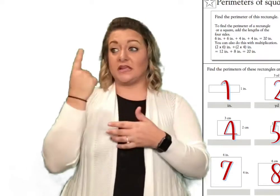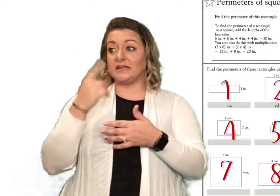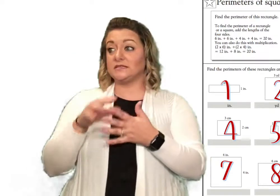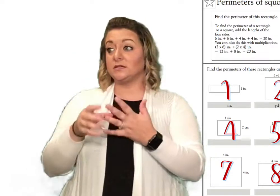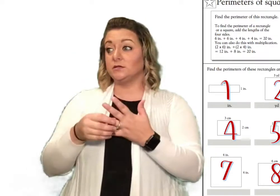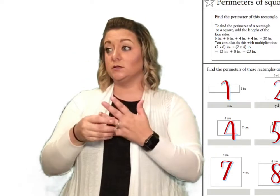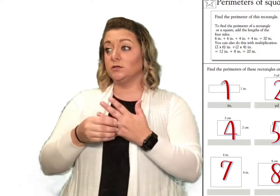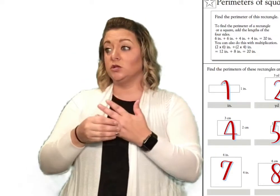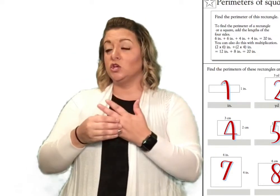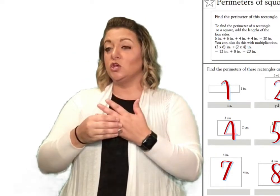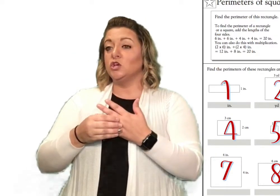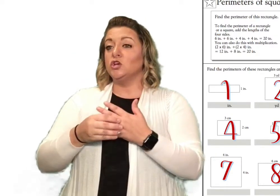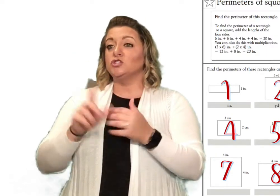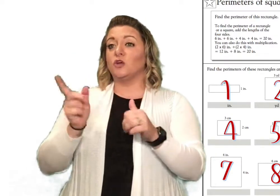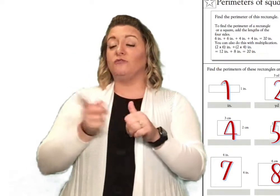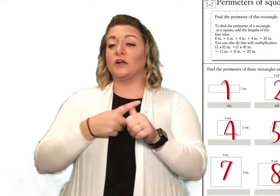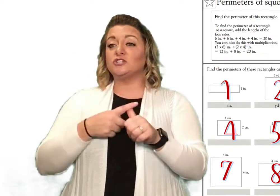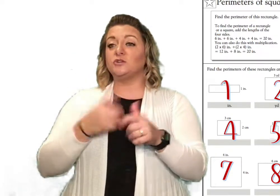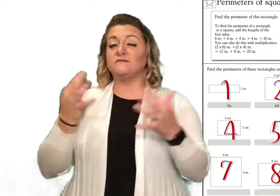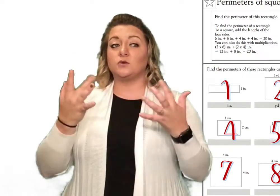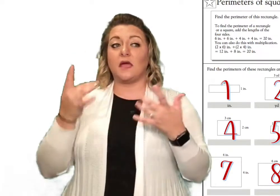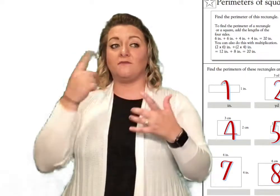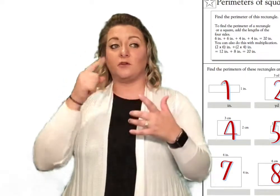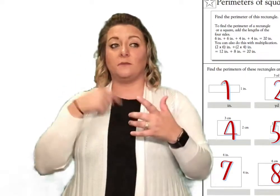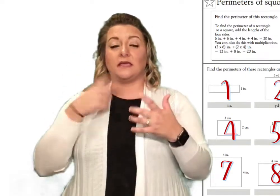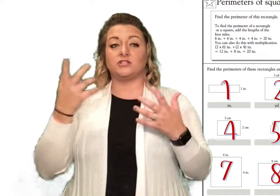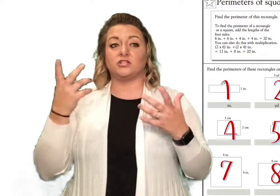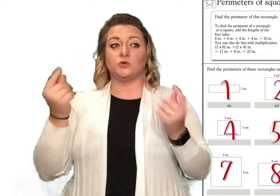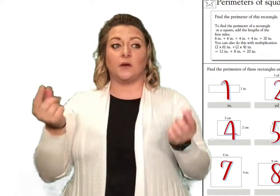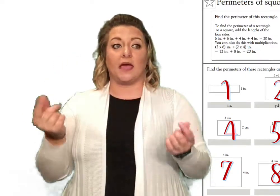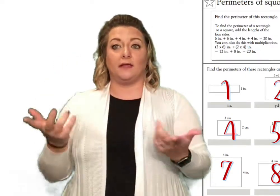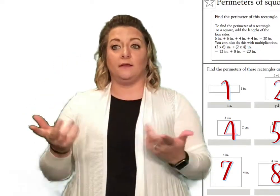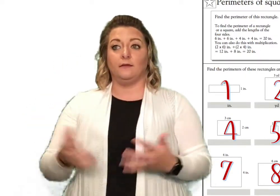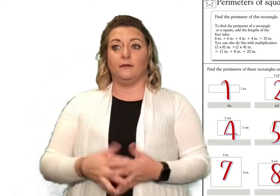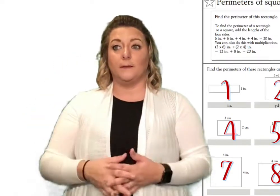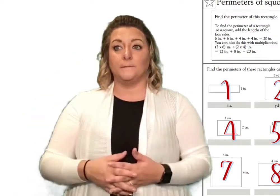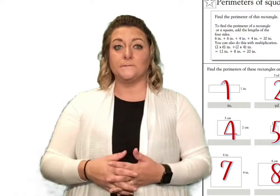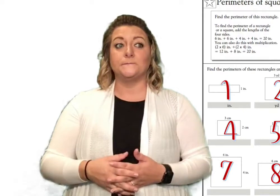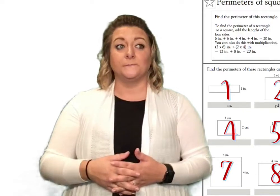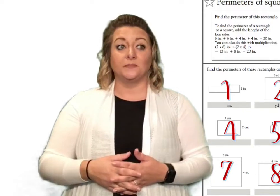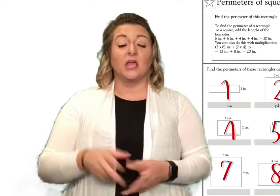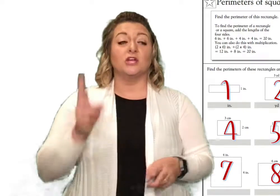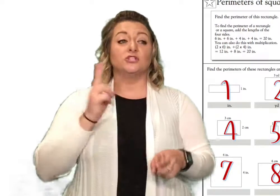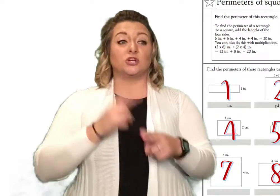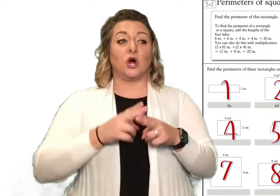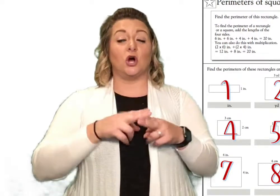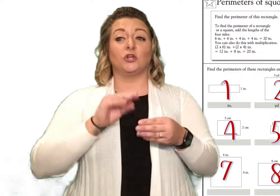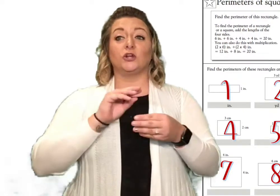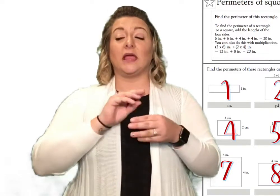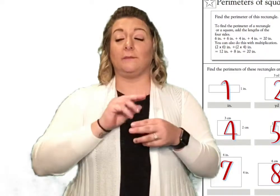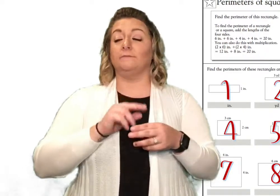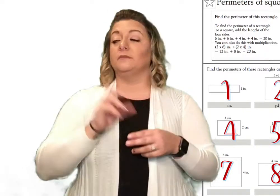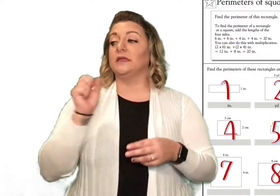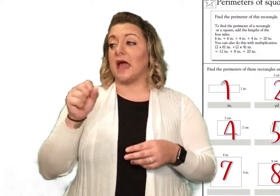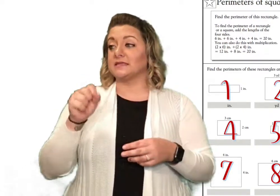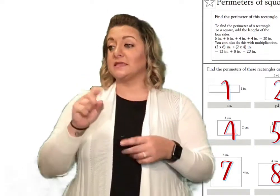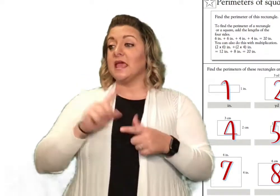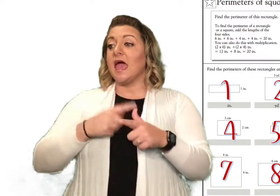Understand? So first you have to wait for me to do what? To call your name, yes.